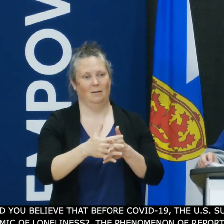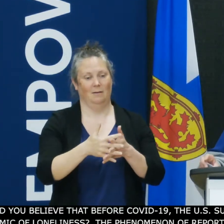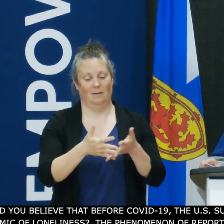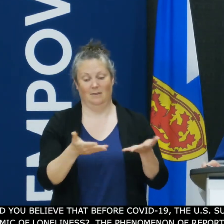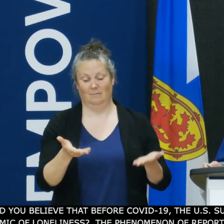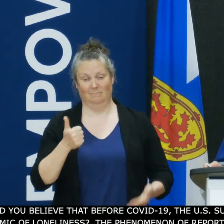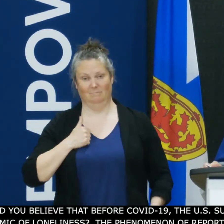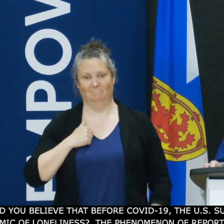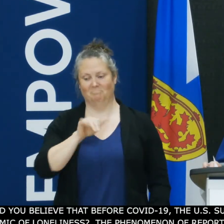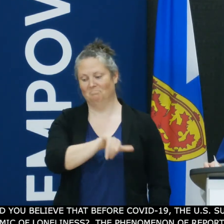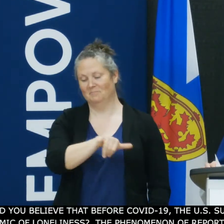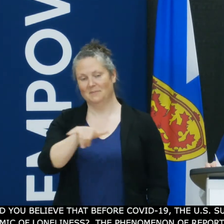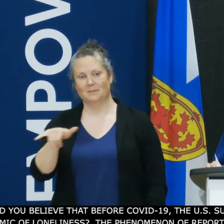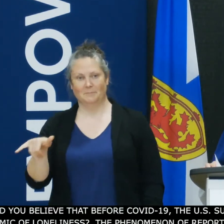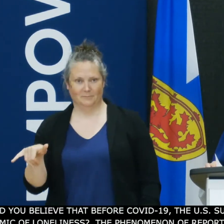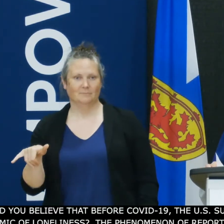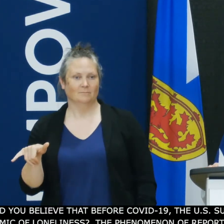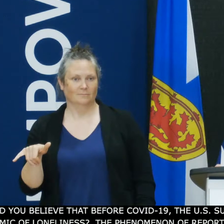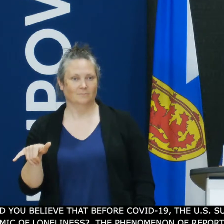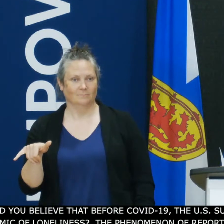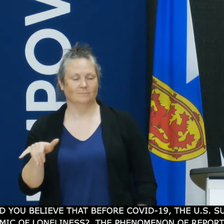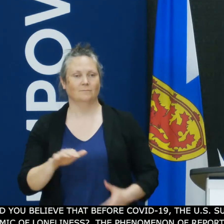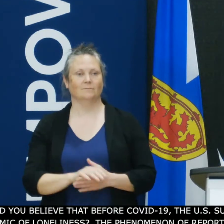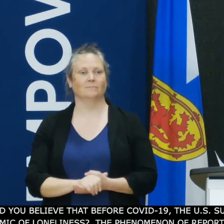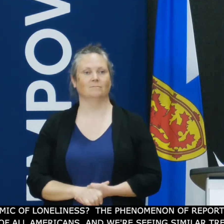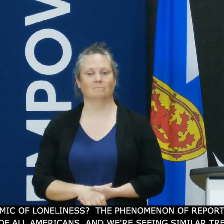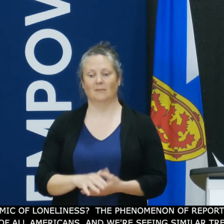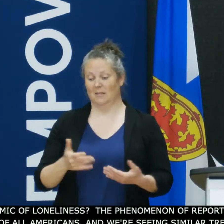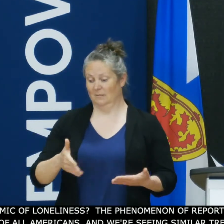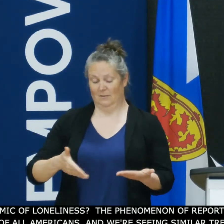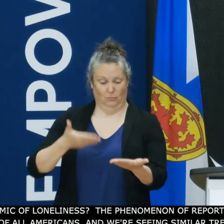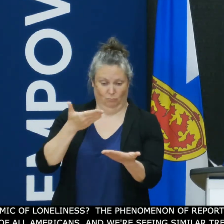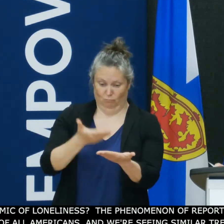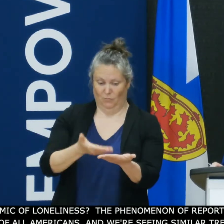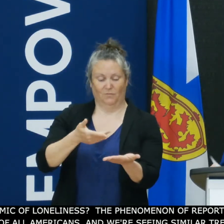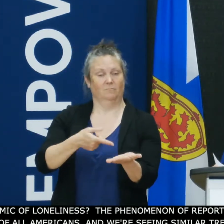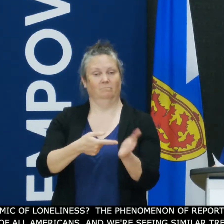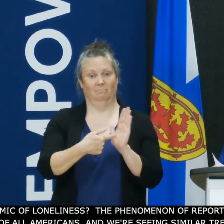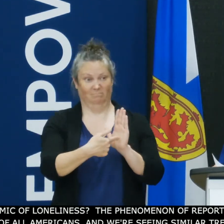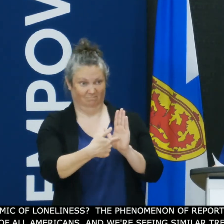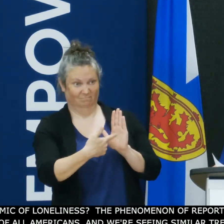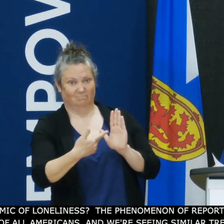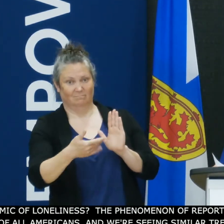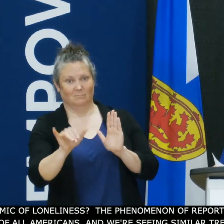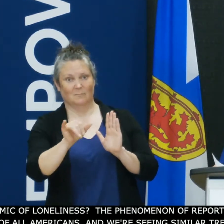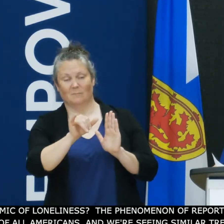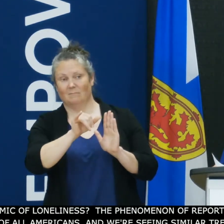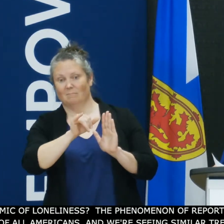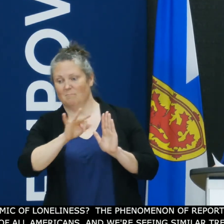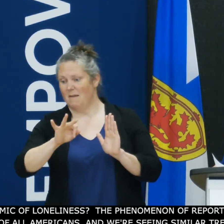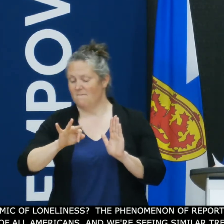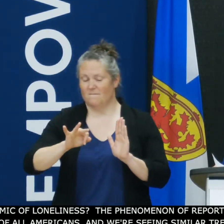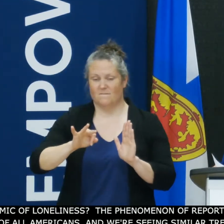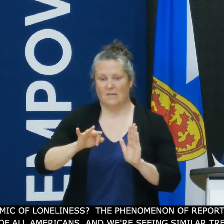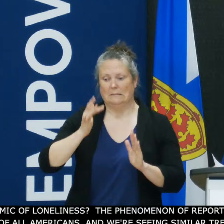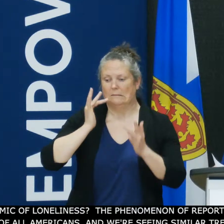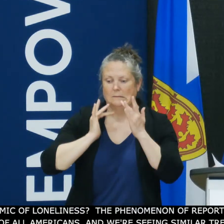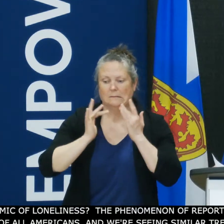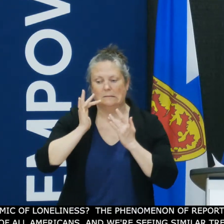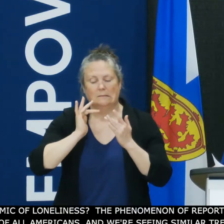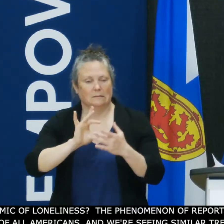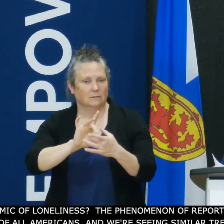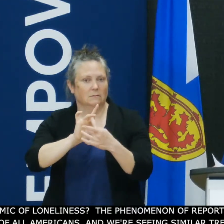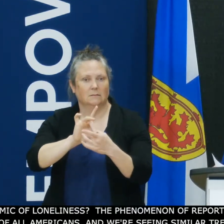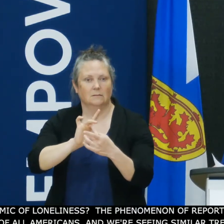Canada. It's been proven that a prolonged and profound lack of direct human-to-human